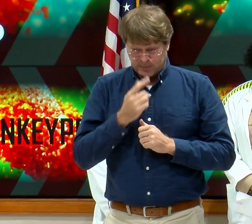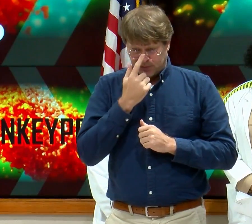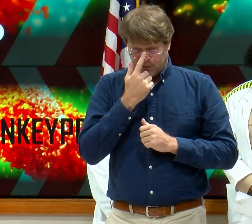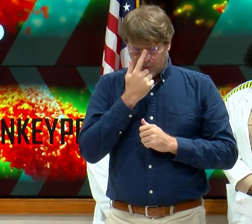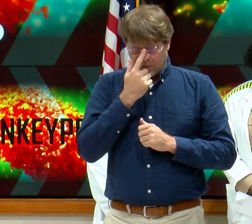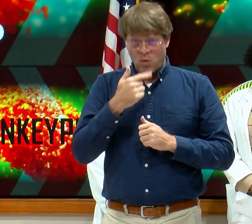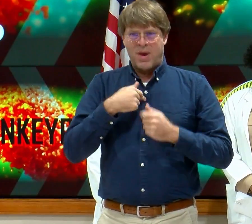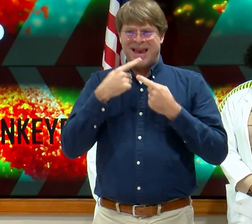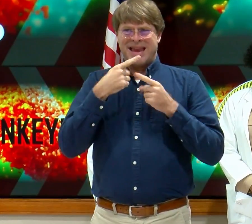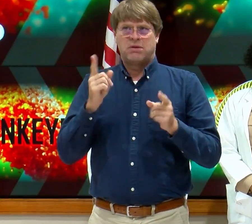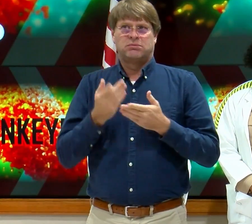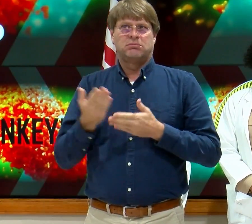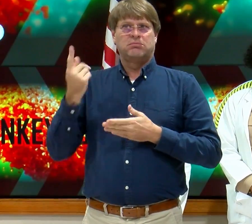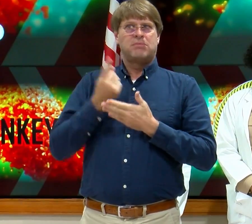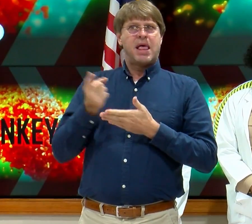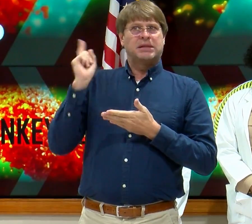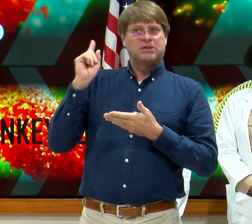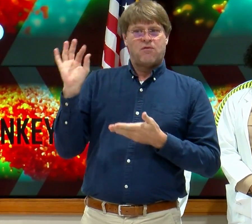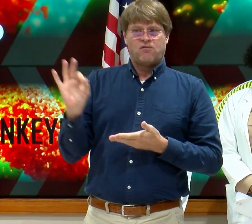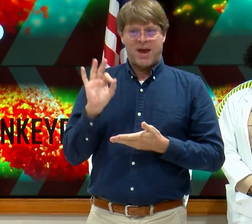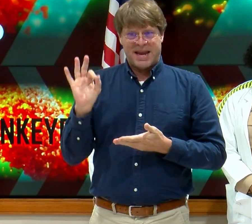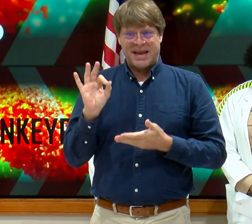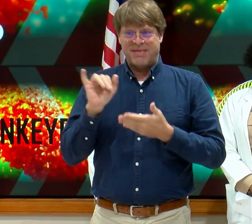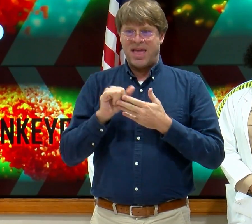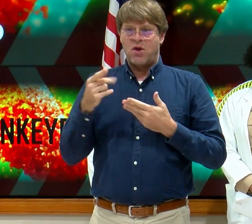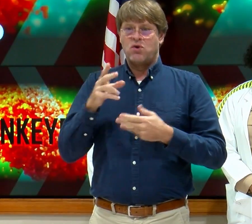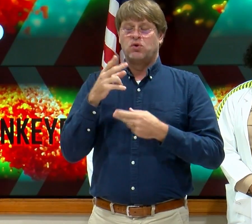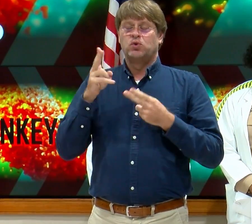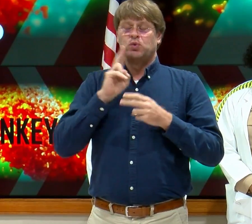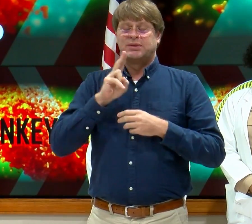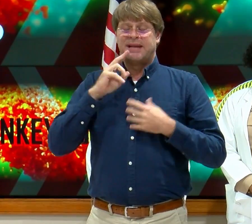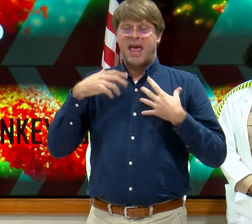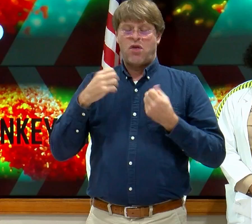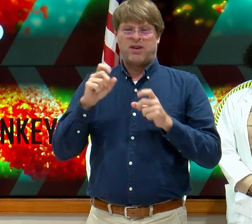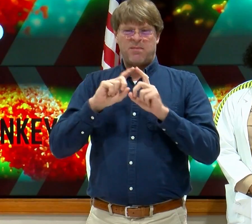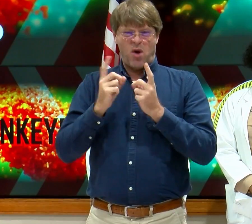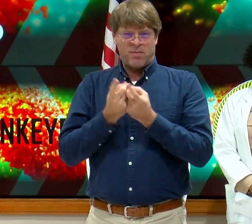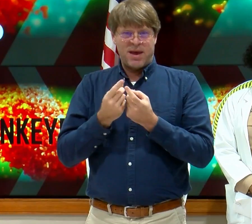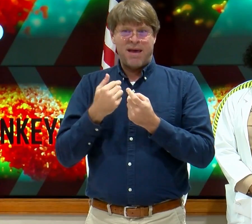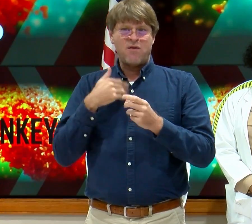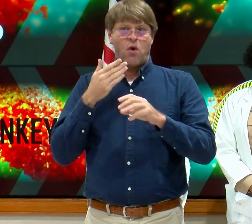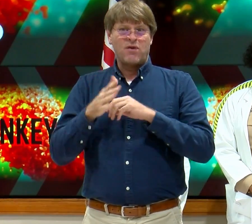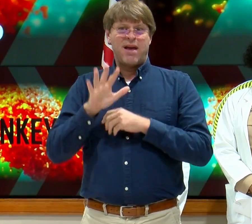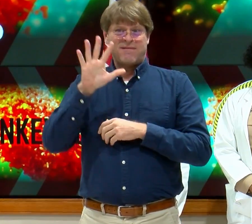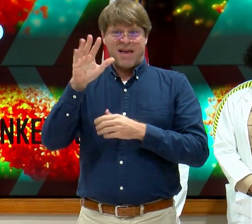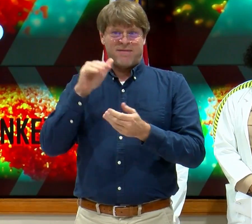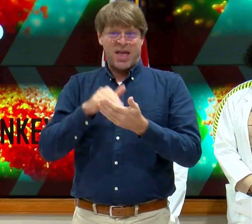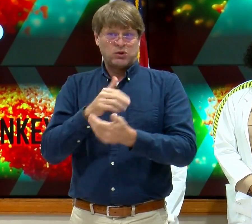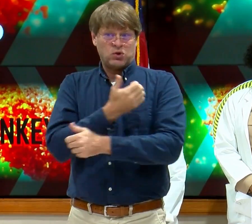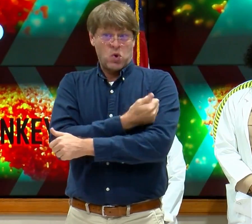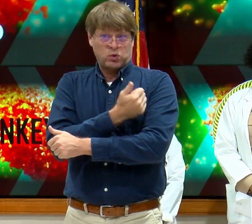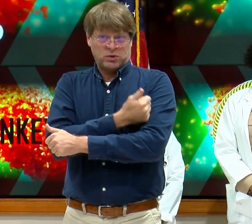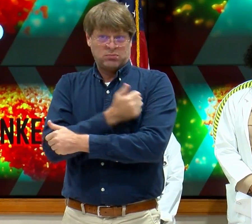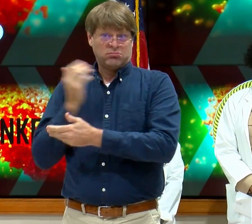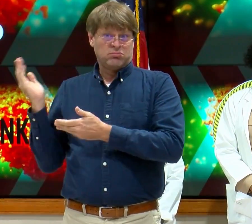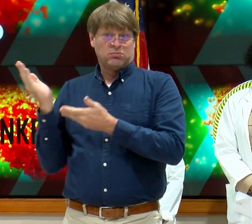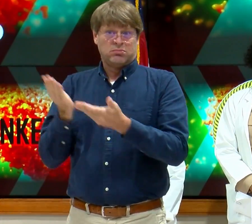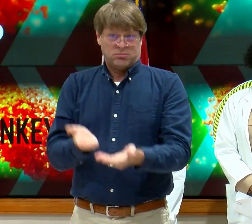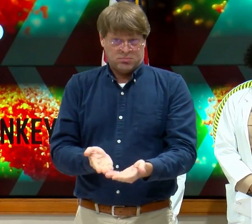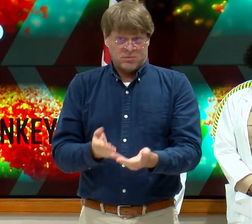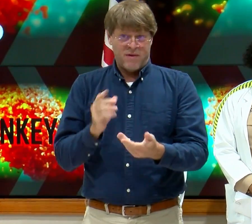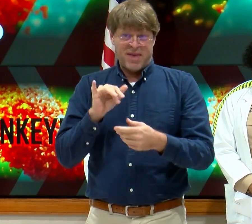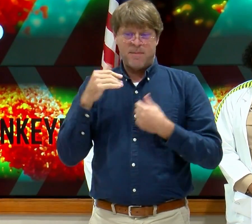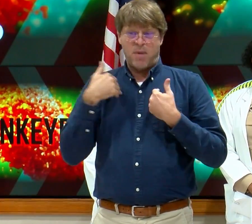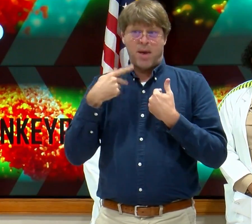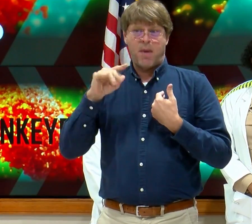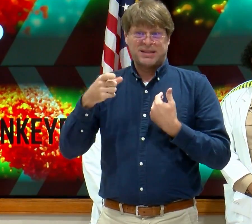We announced last Friday that the Houston Health Department received slightly over 5,000 doses of the monkeypox